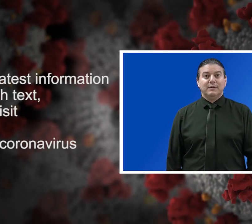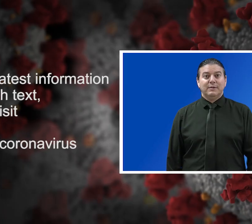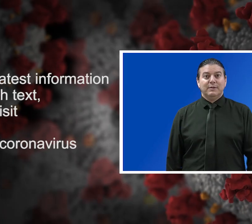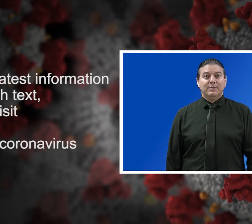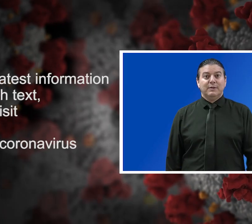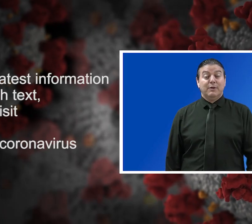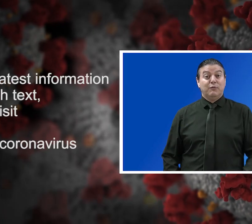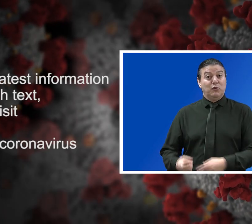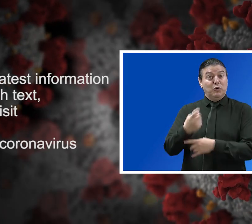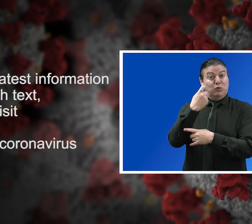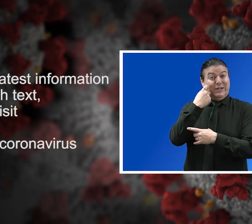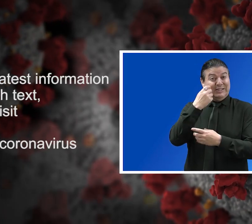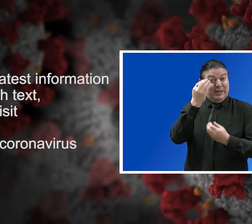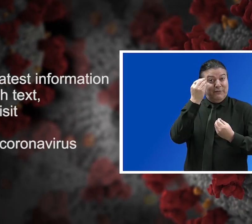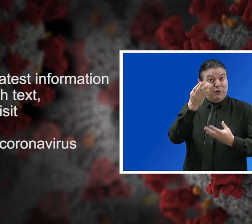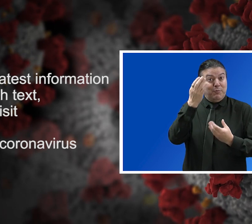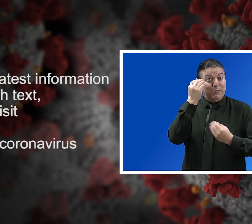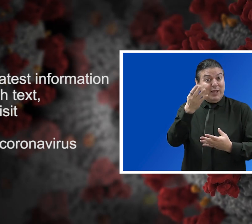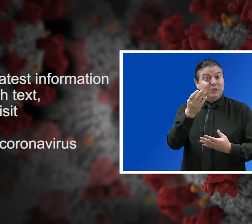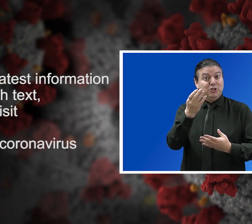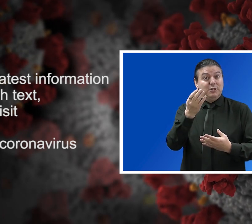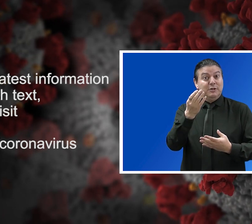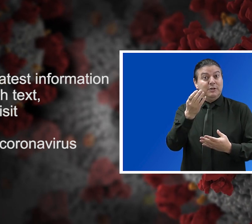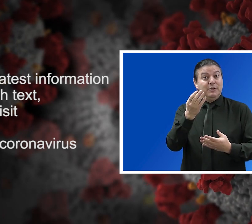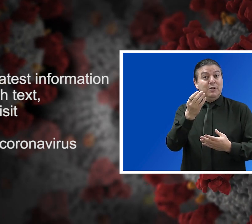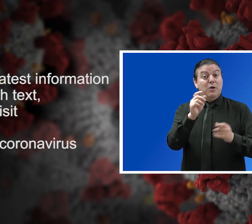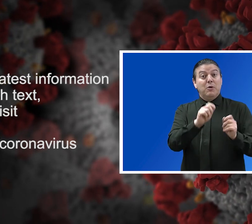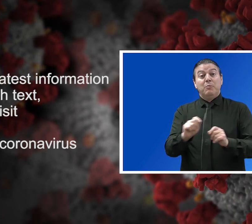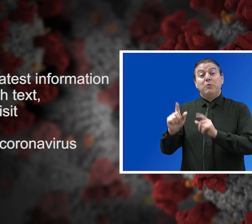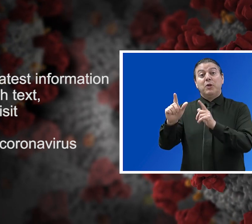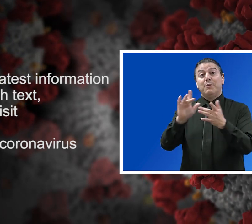For the latest information, visit